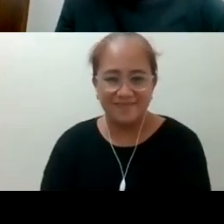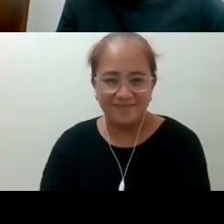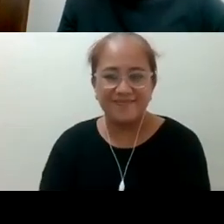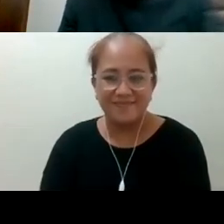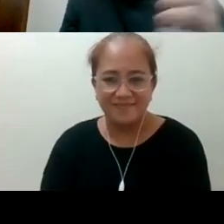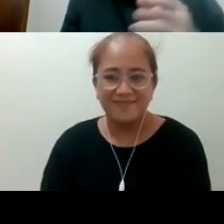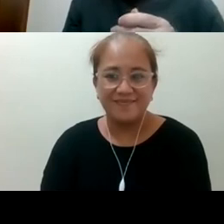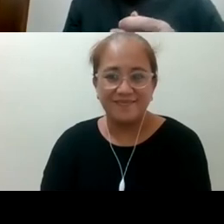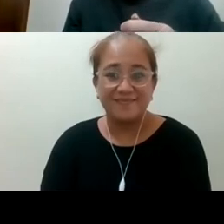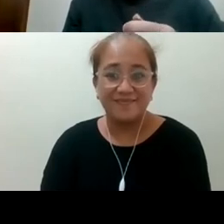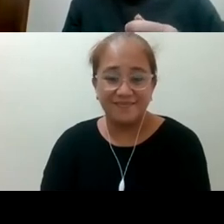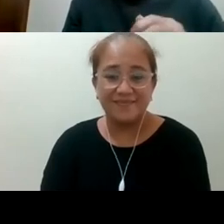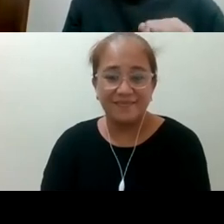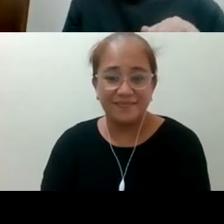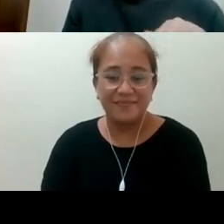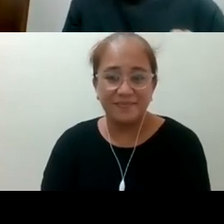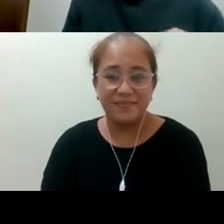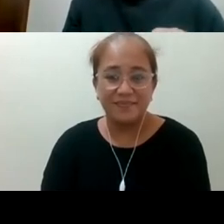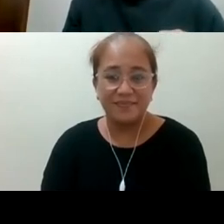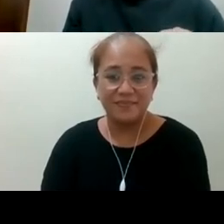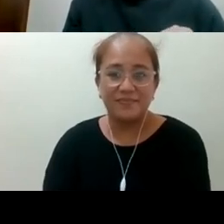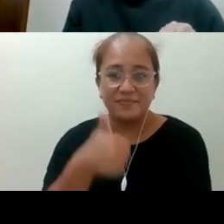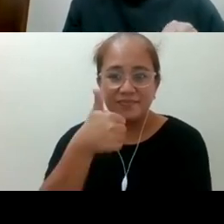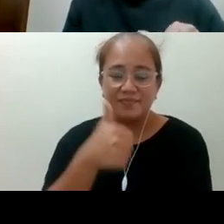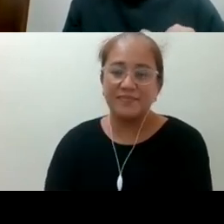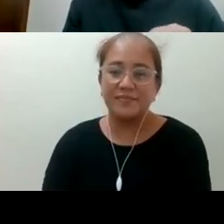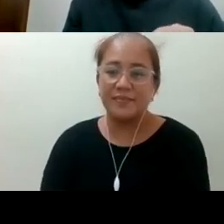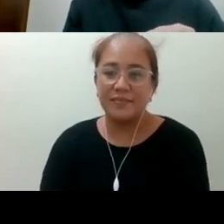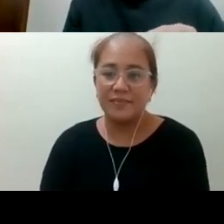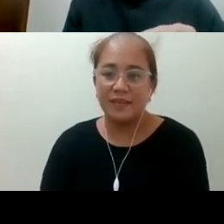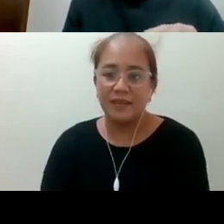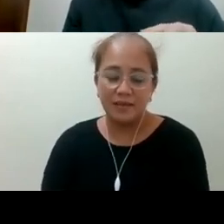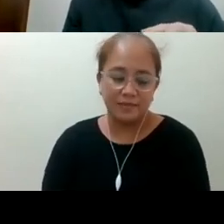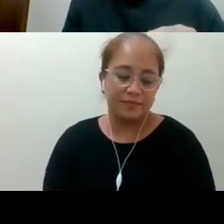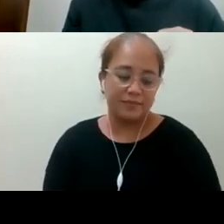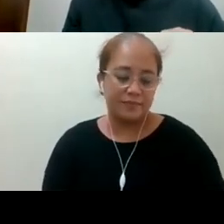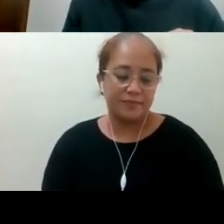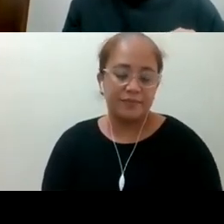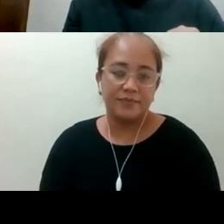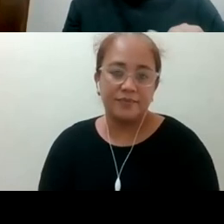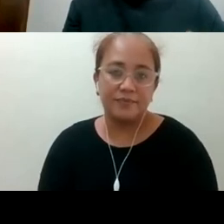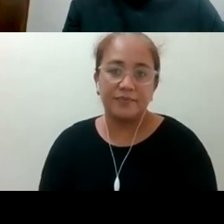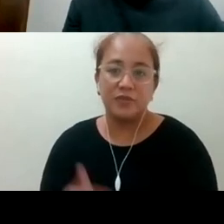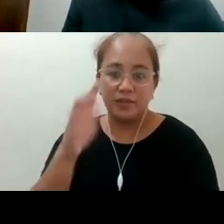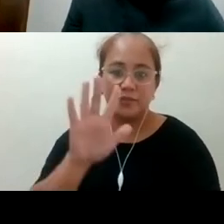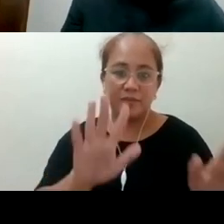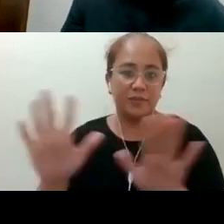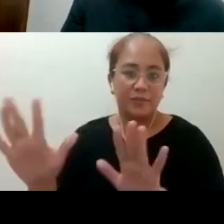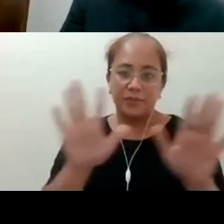for today. Okay, sir. Okay. So you can relax